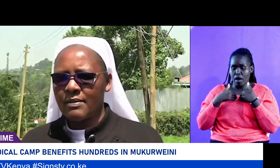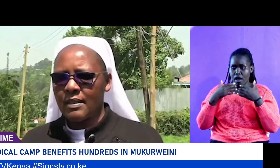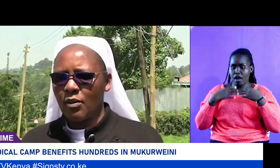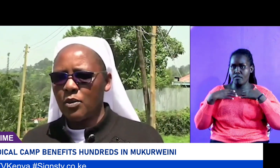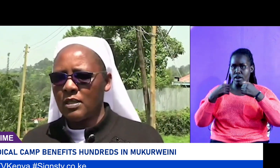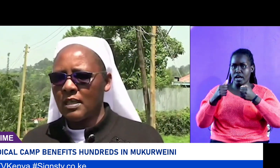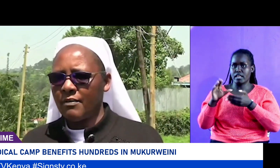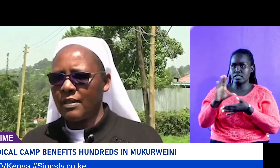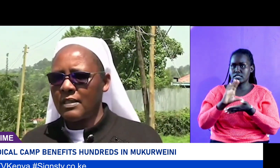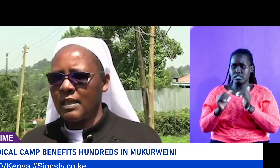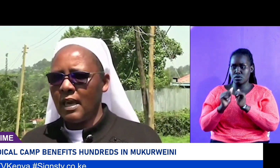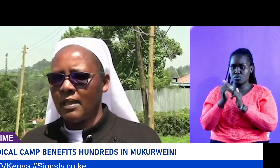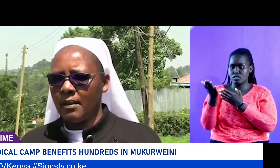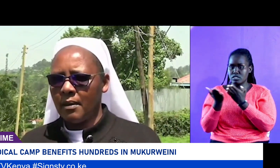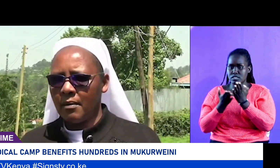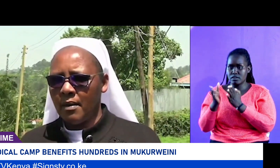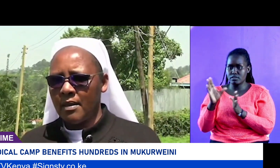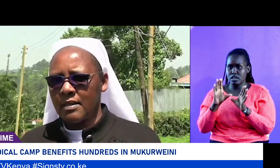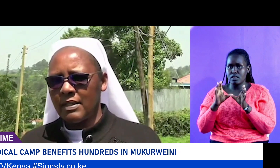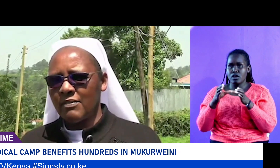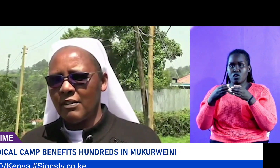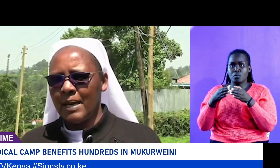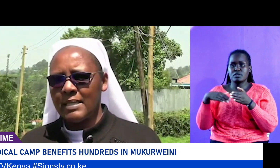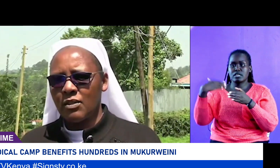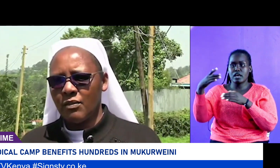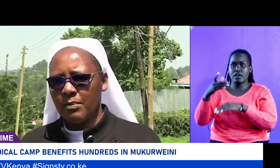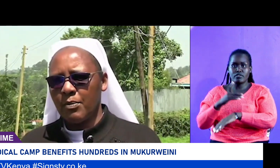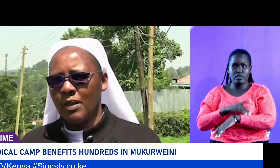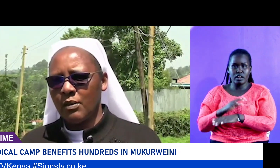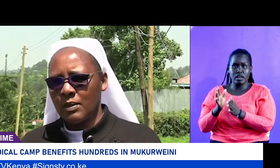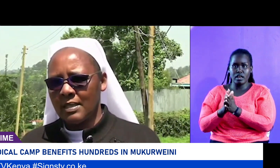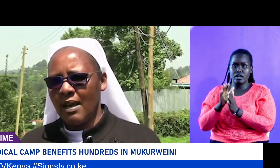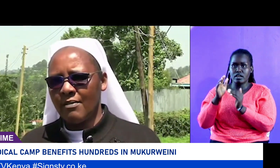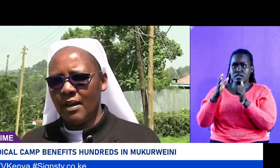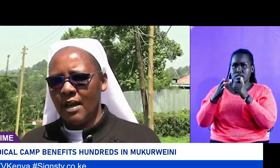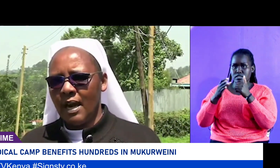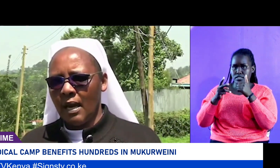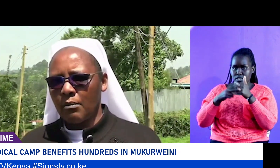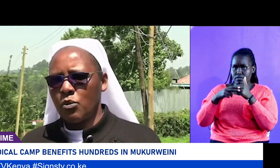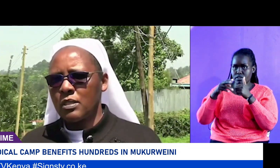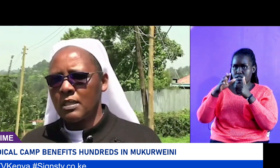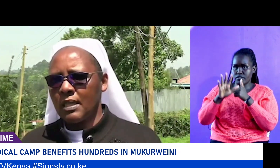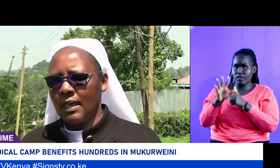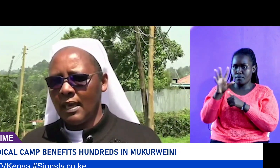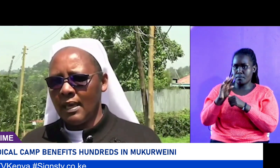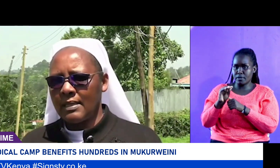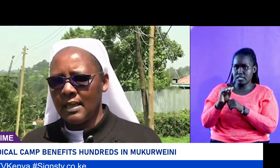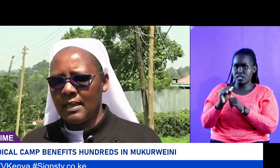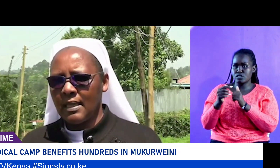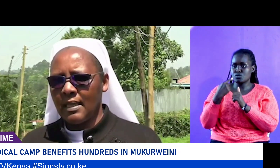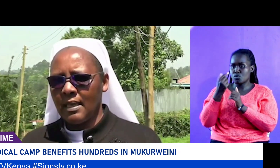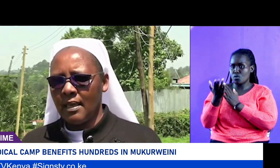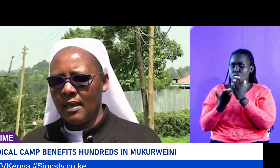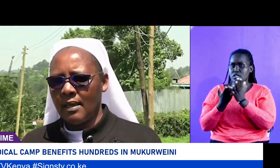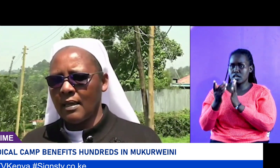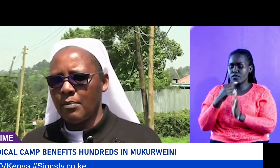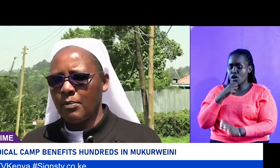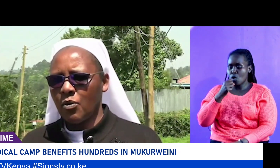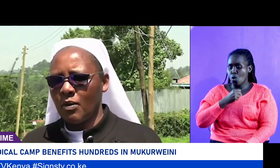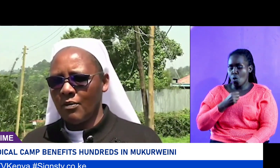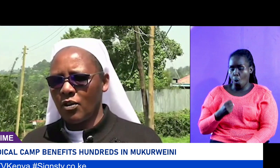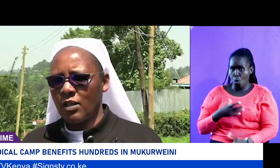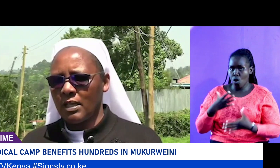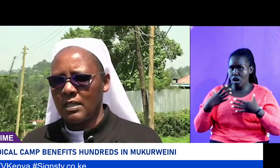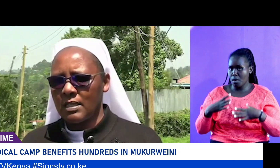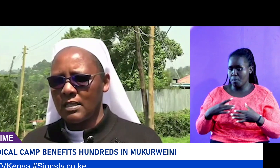that serves the community every day, and 75% of the people that we serve are mostly the elderly